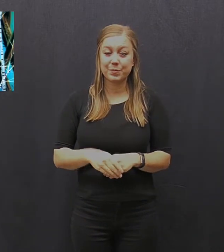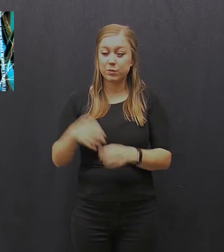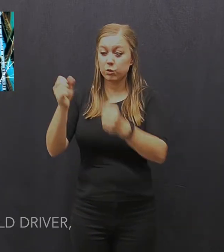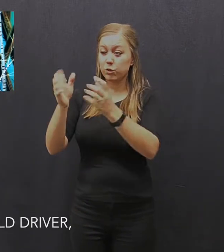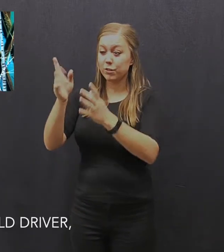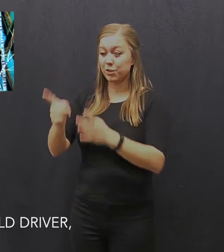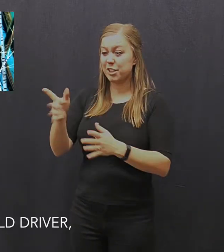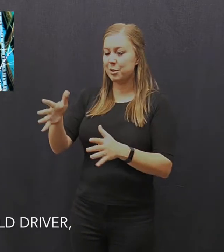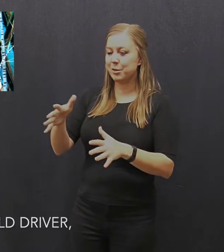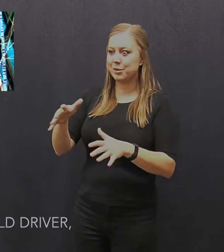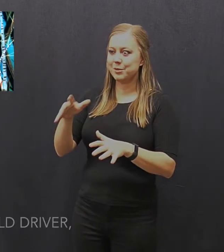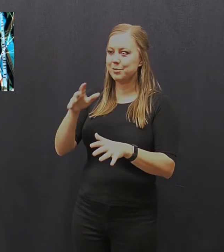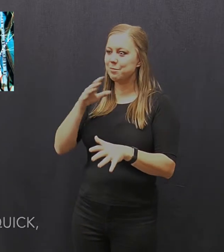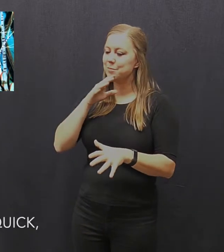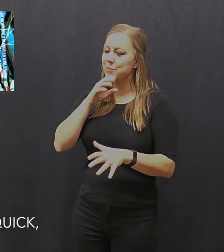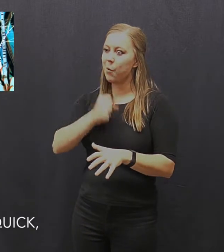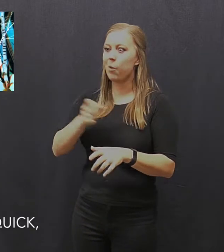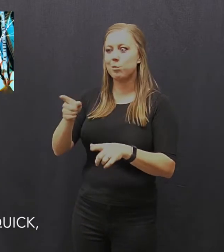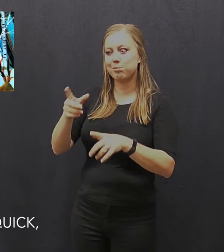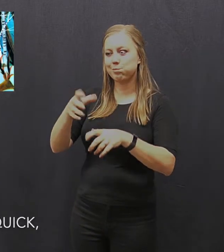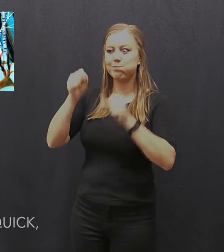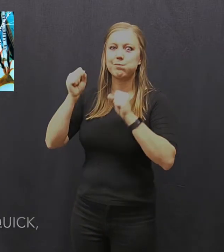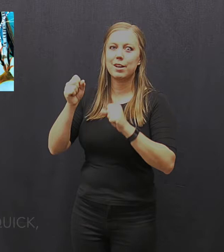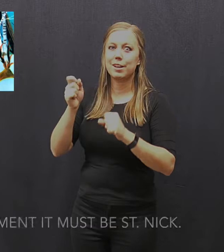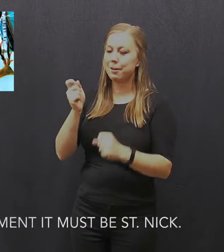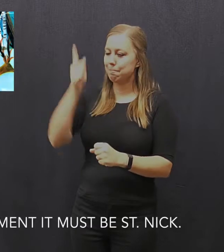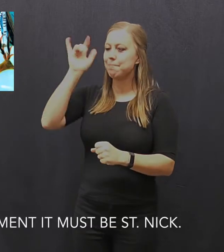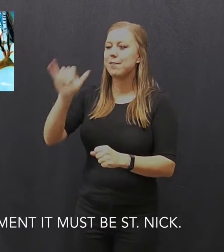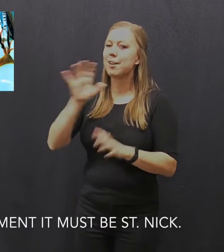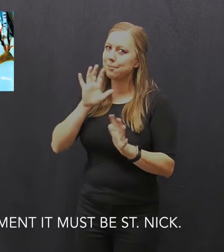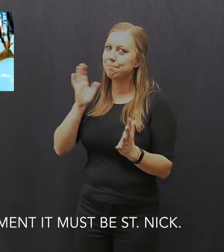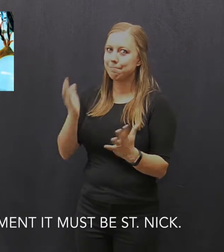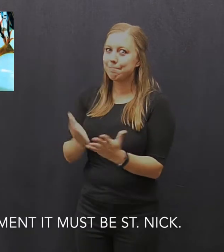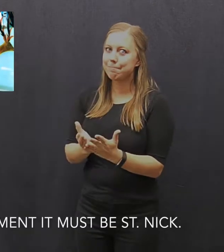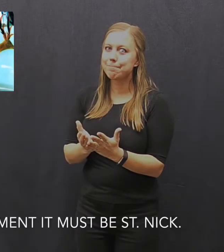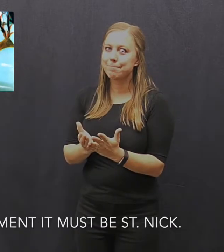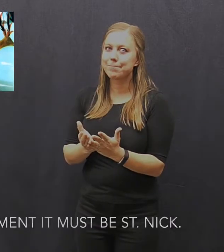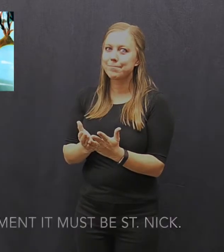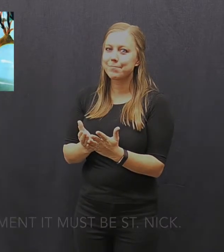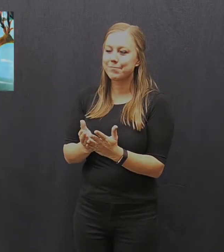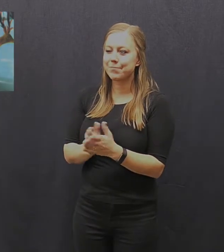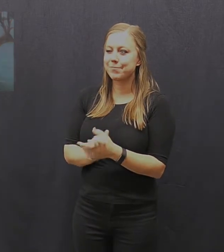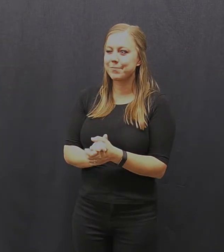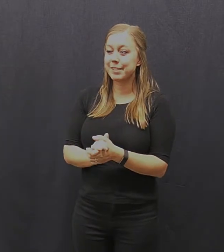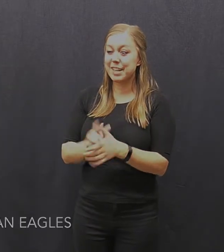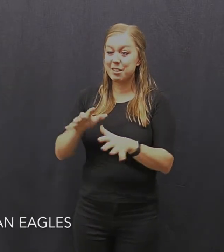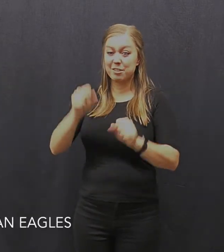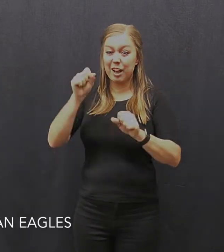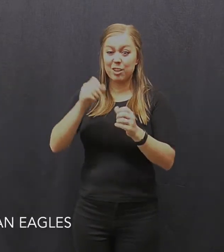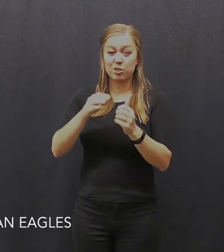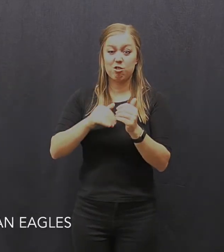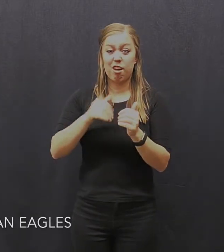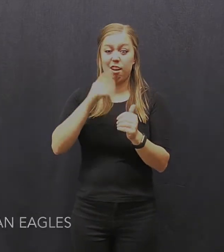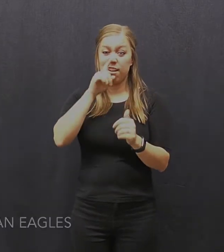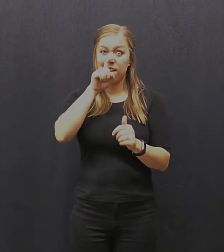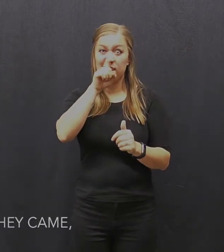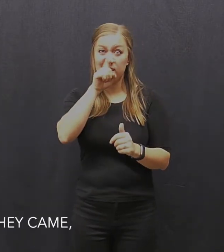so lively and quick, I knew in a moment it must be St. Nick. More rapid than eagles his coursers they